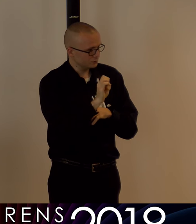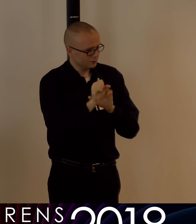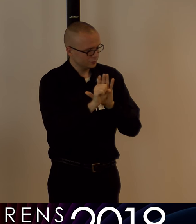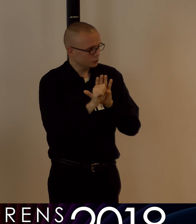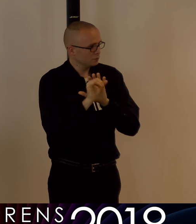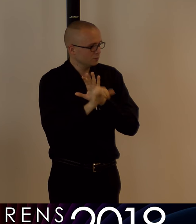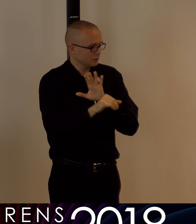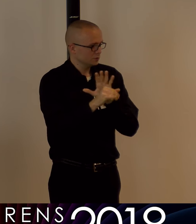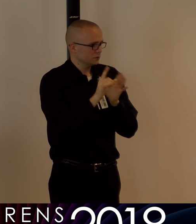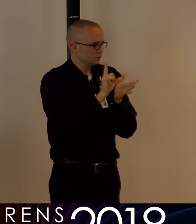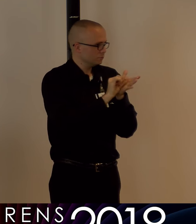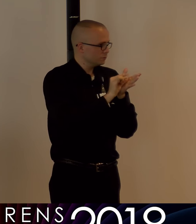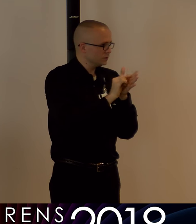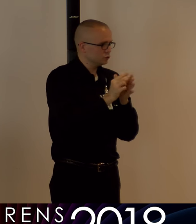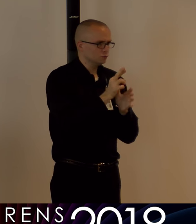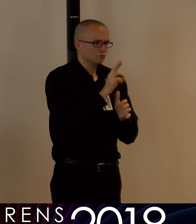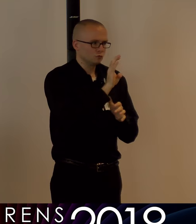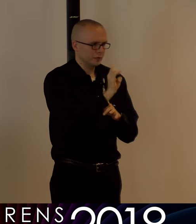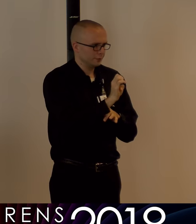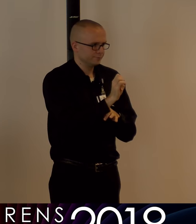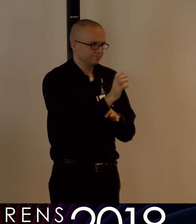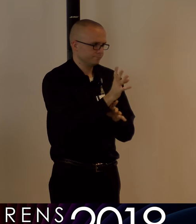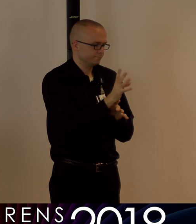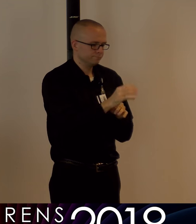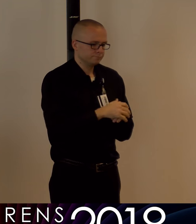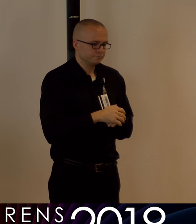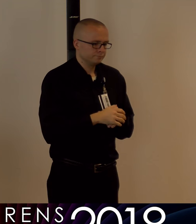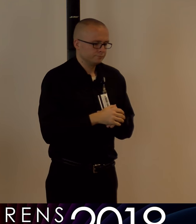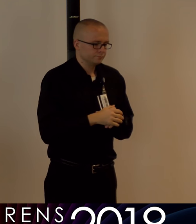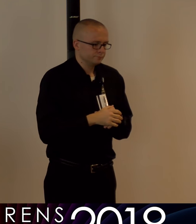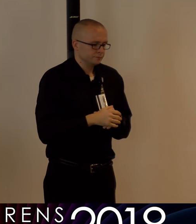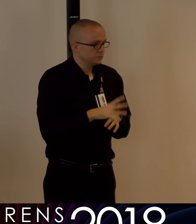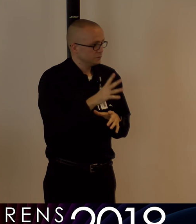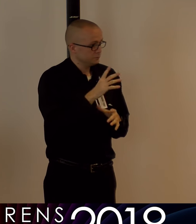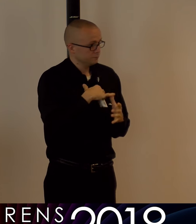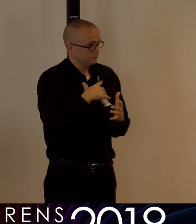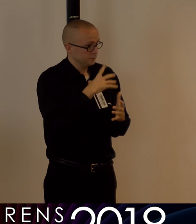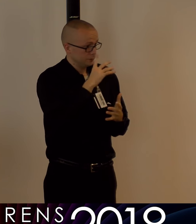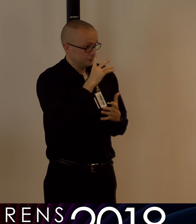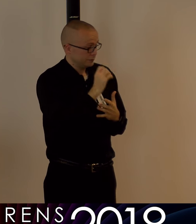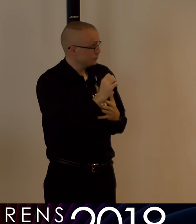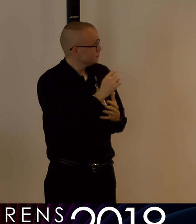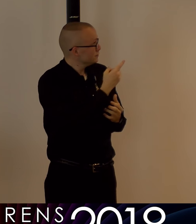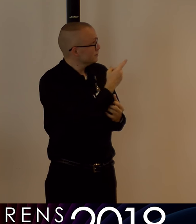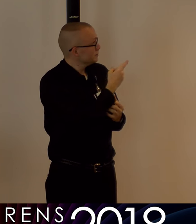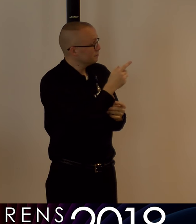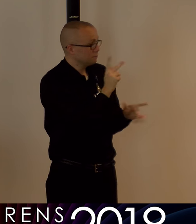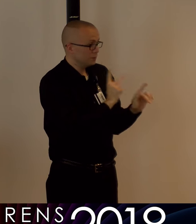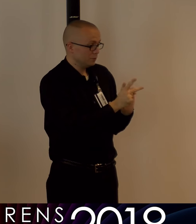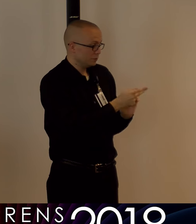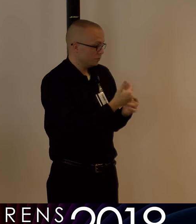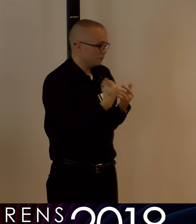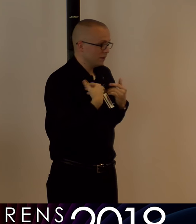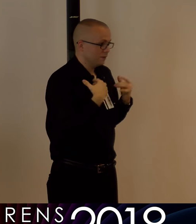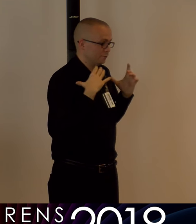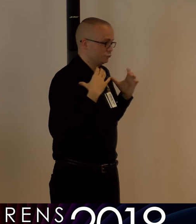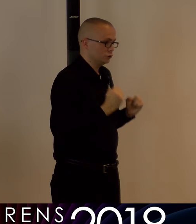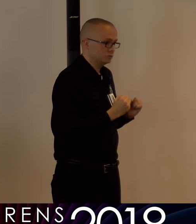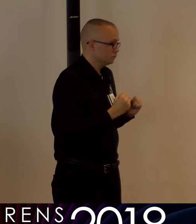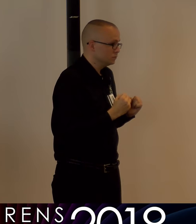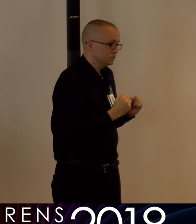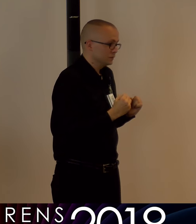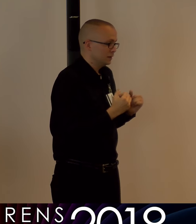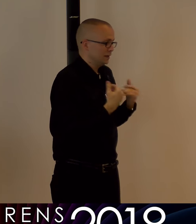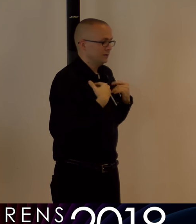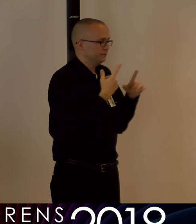There's one publication on that. And what fascinates me about this is these people technically don't have CHARGE syndrome. They